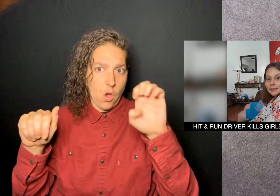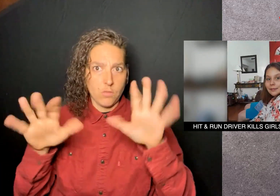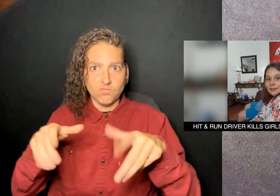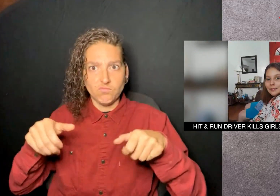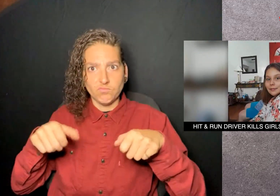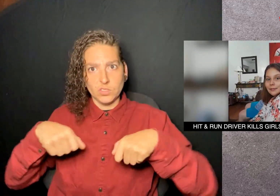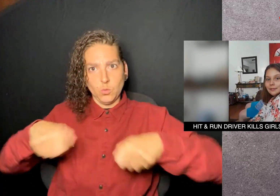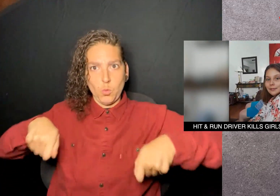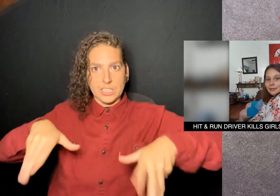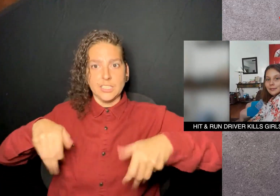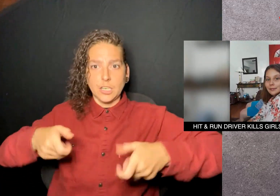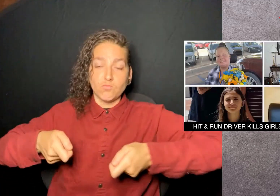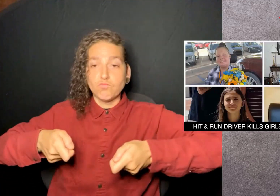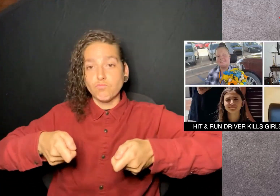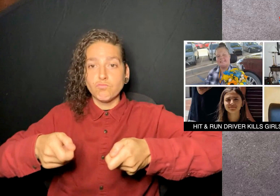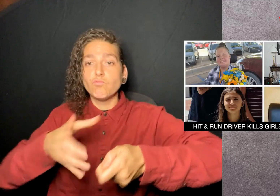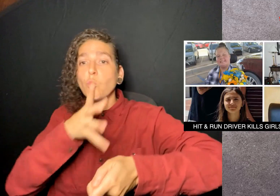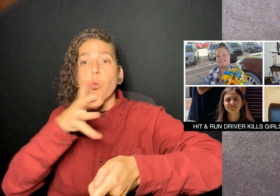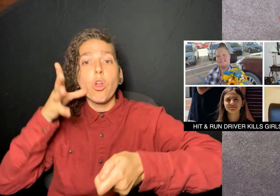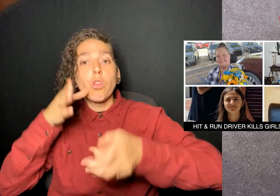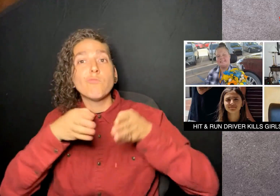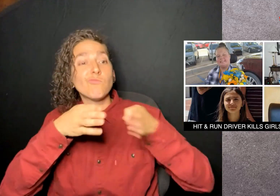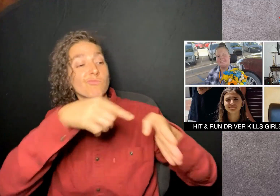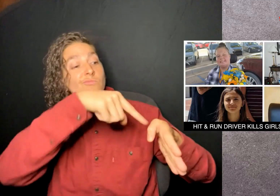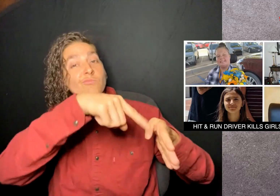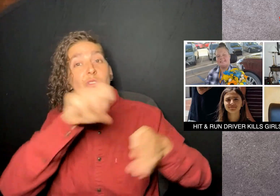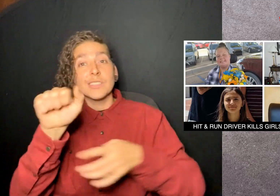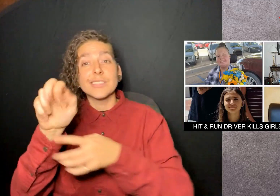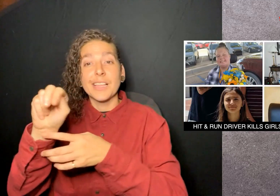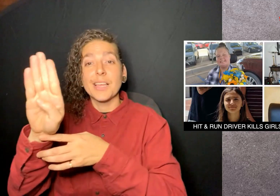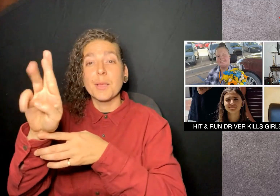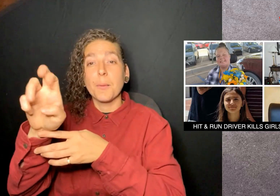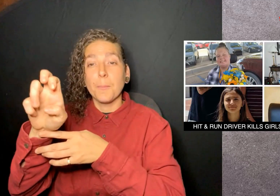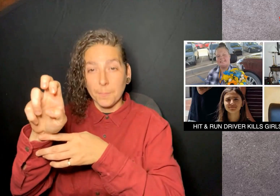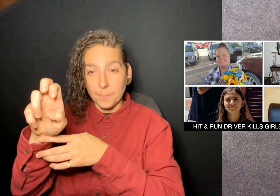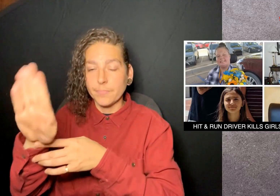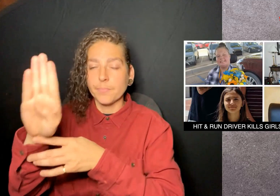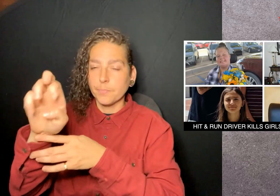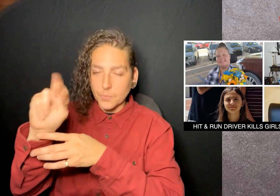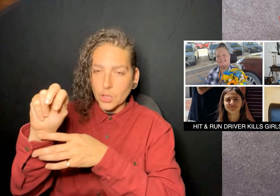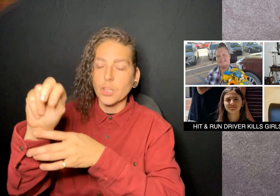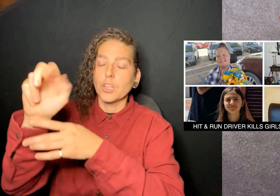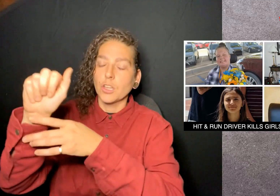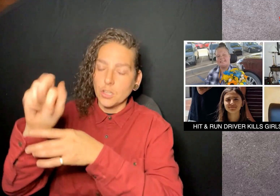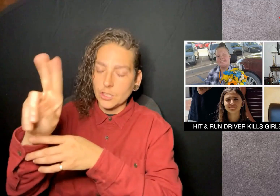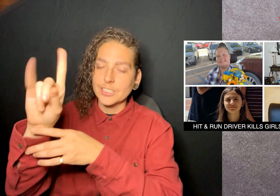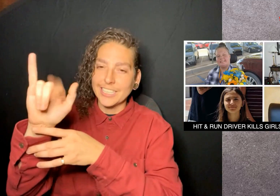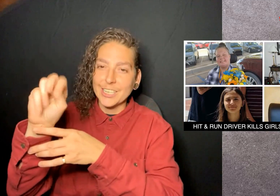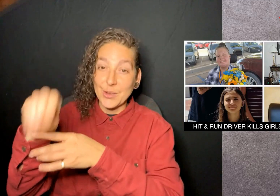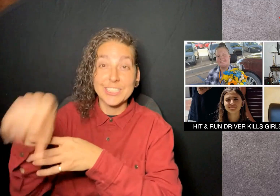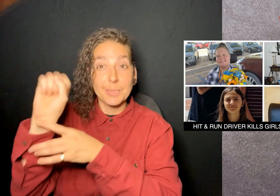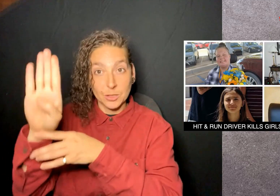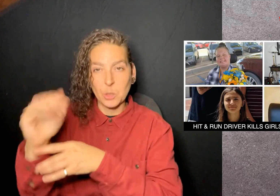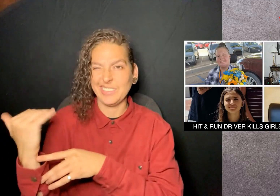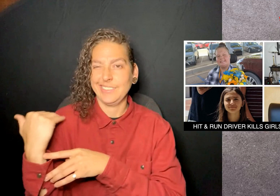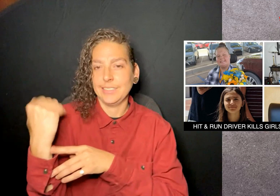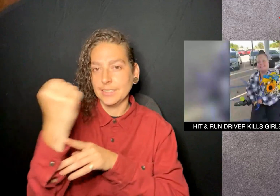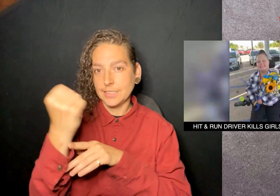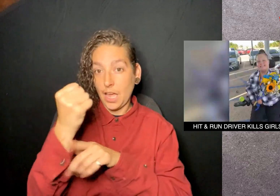rural San Bernardino road Saturday night when the driver of a